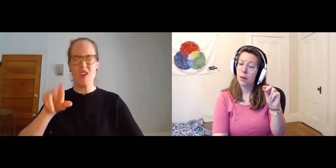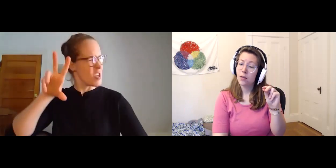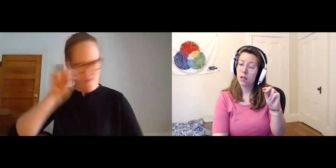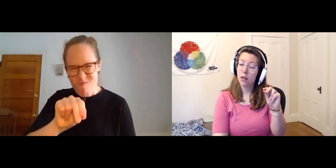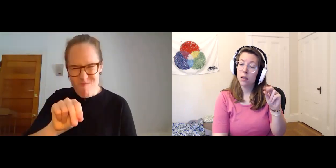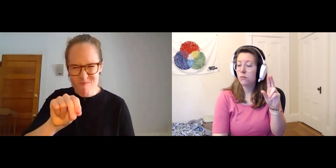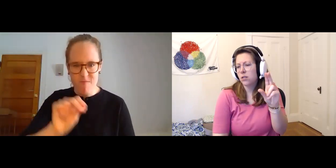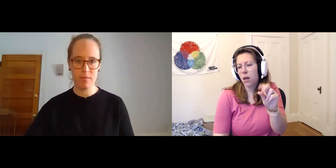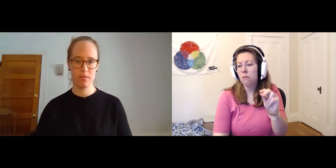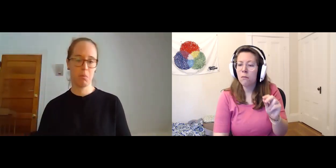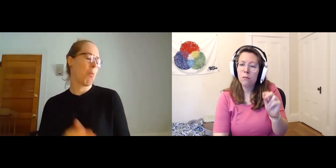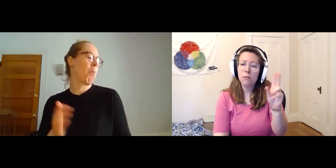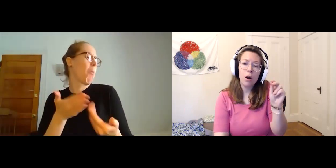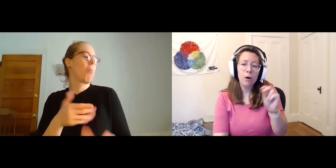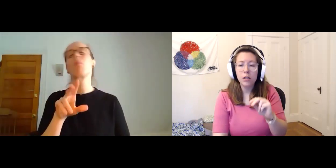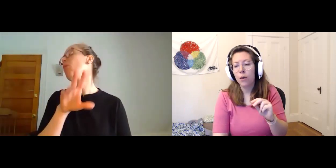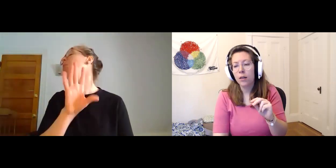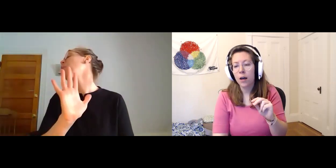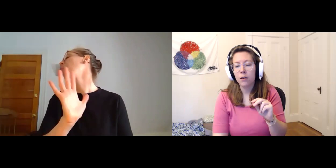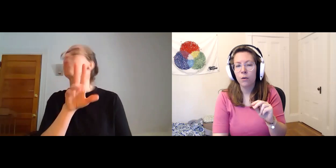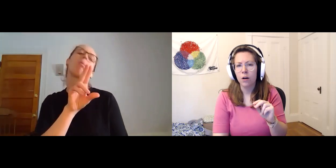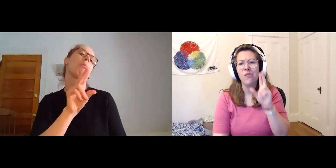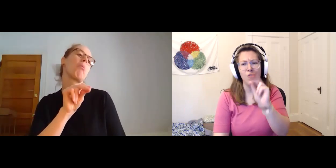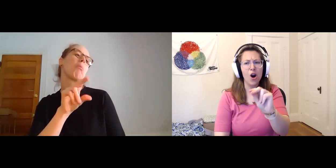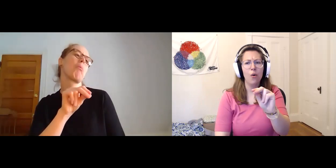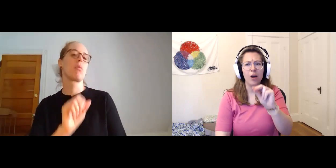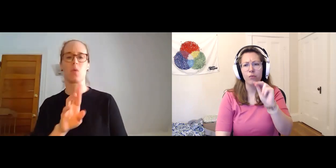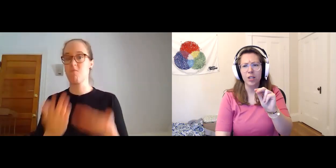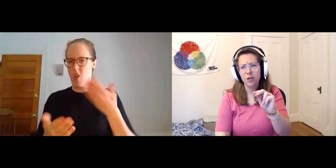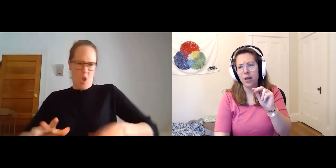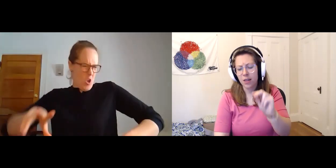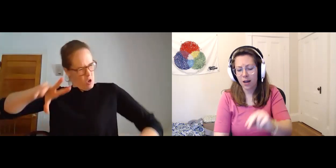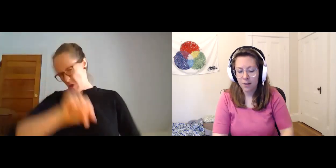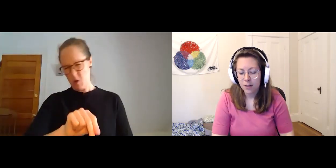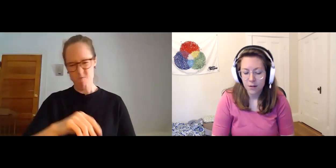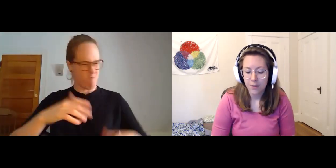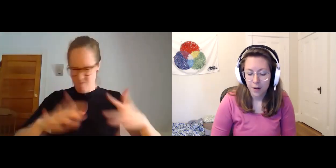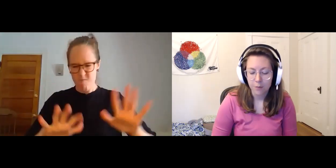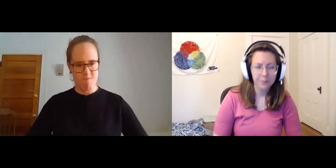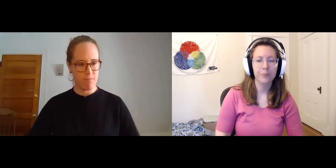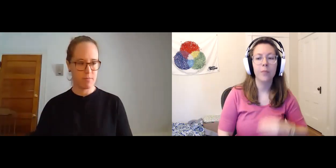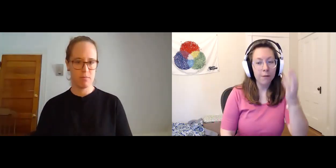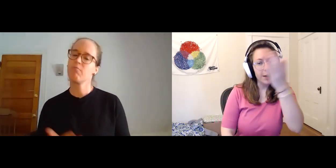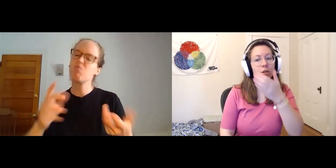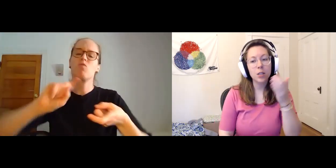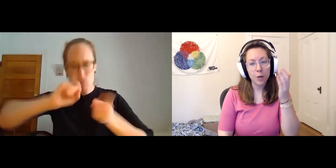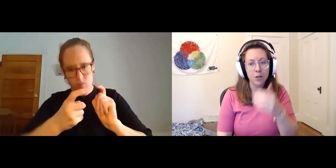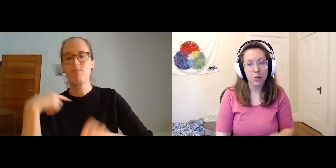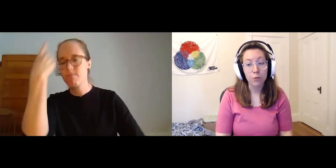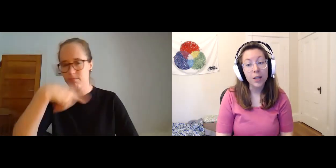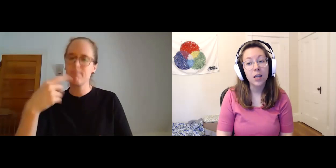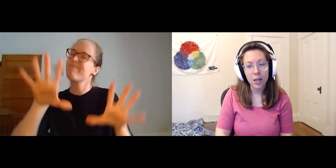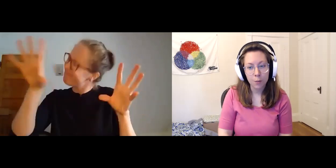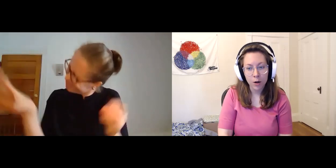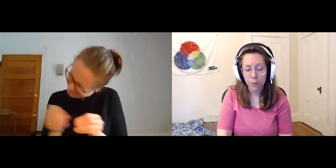yeah, maybe it's like just like, no, I don't want that, or no, I really don't like that. You know, facial expressions